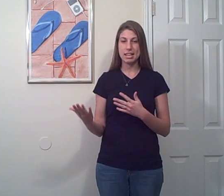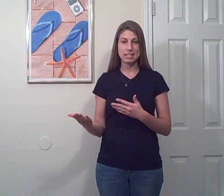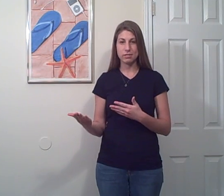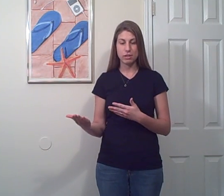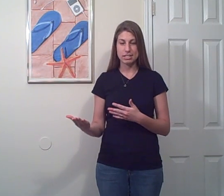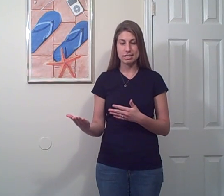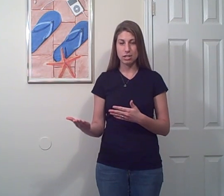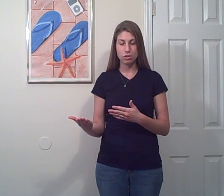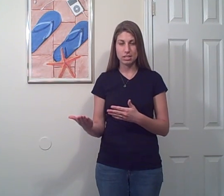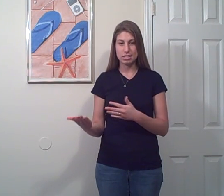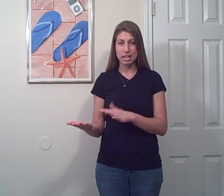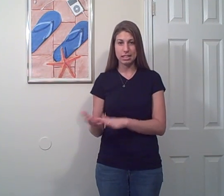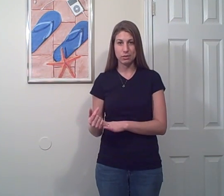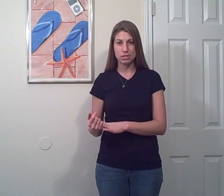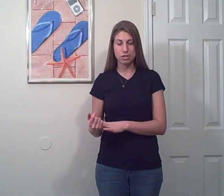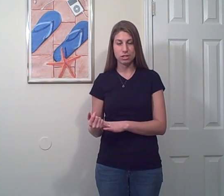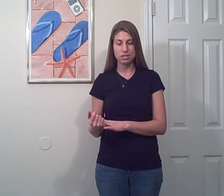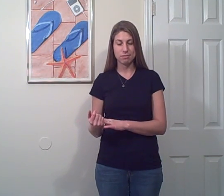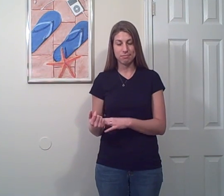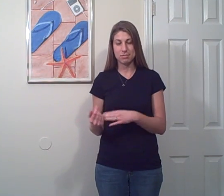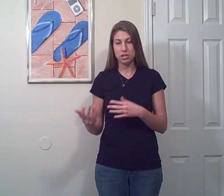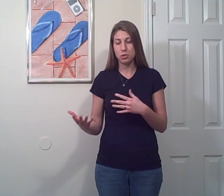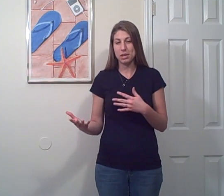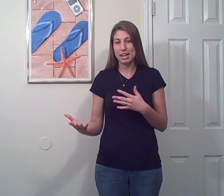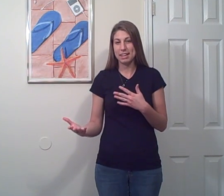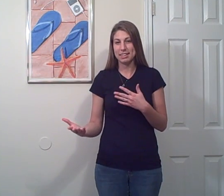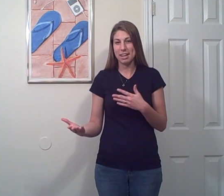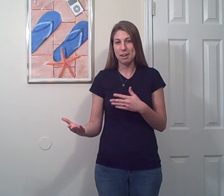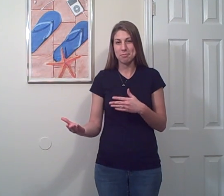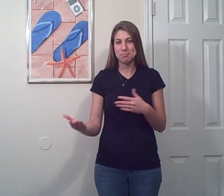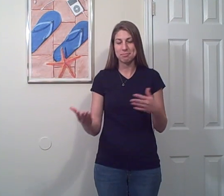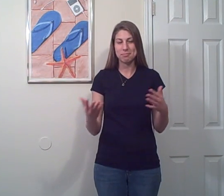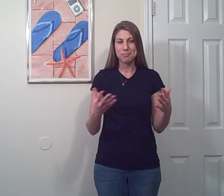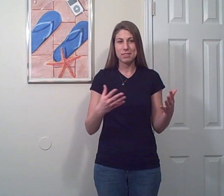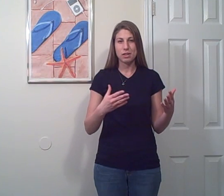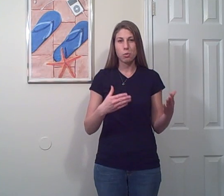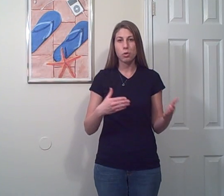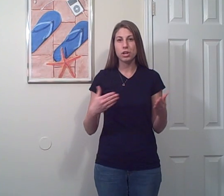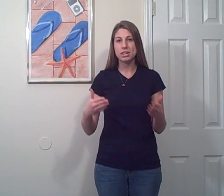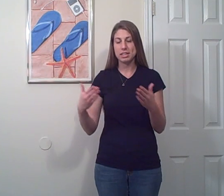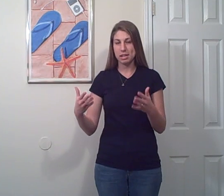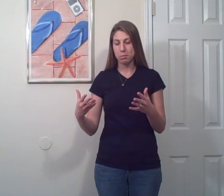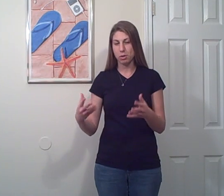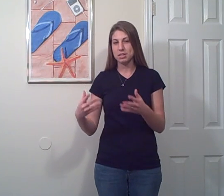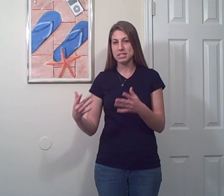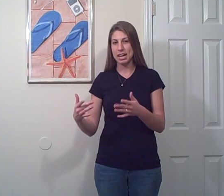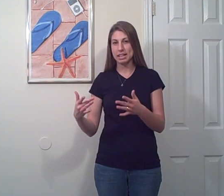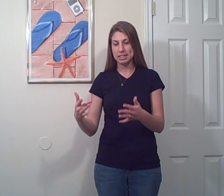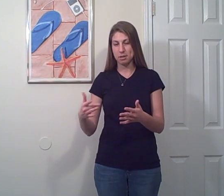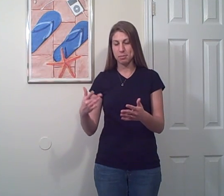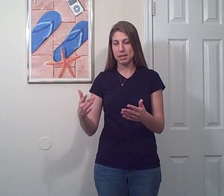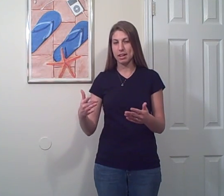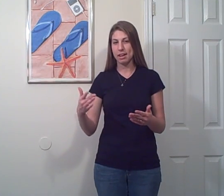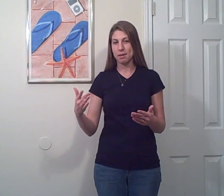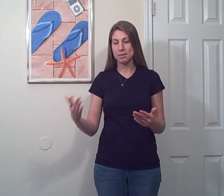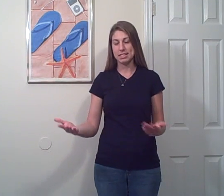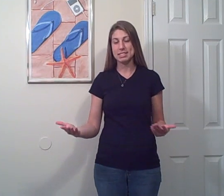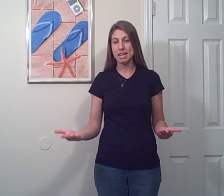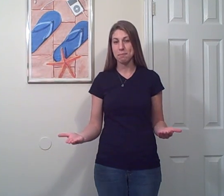sayings and phrases they use in sign language, so you can't word them or sign them in the same